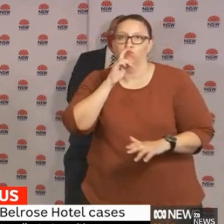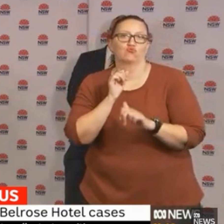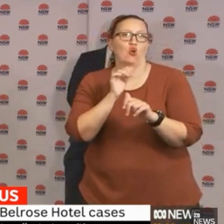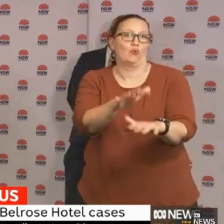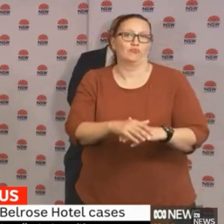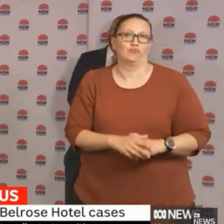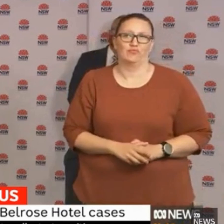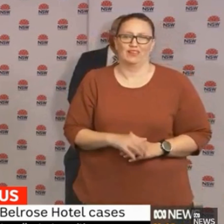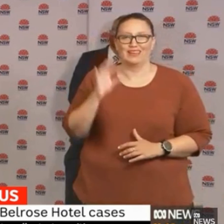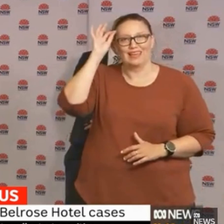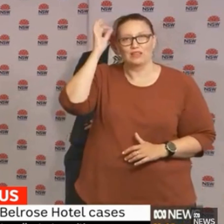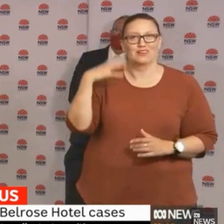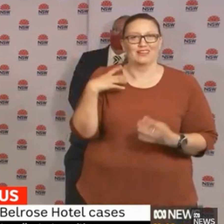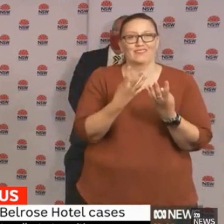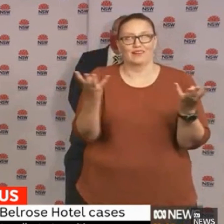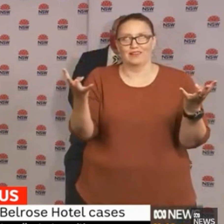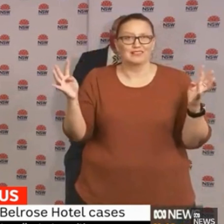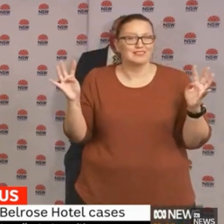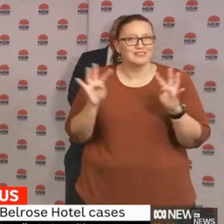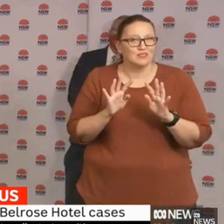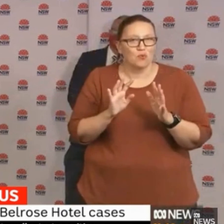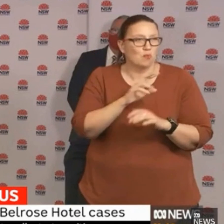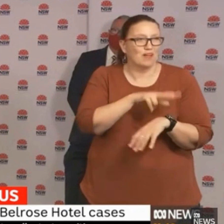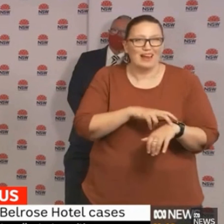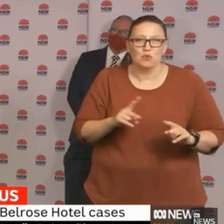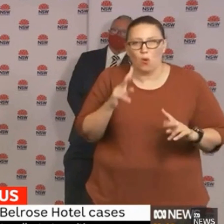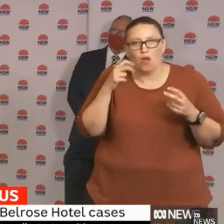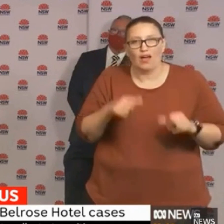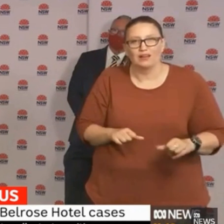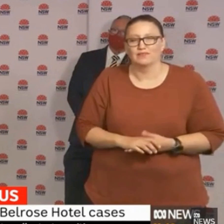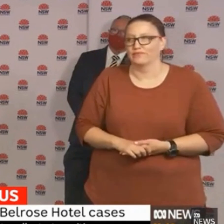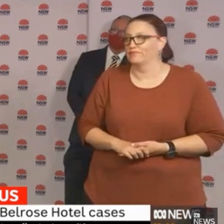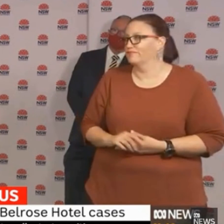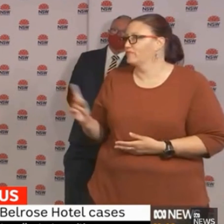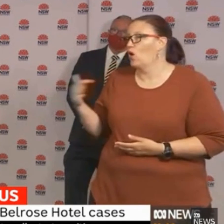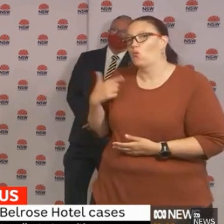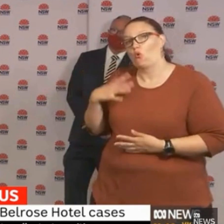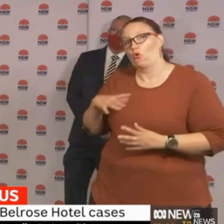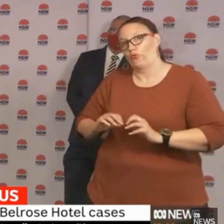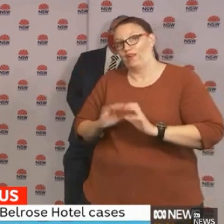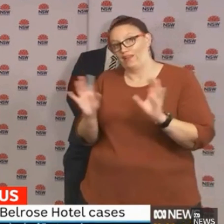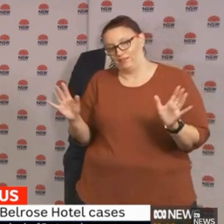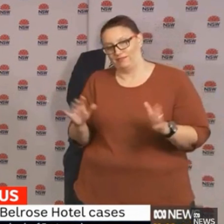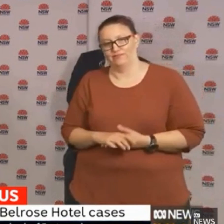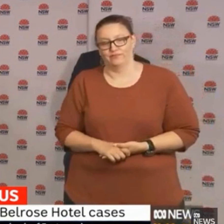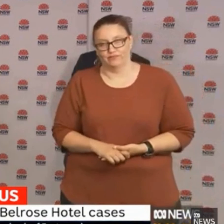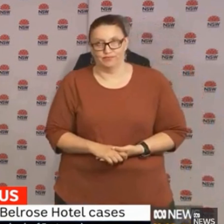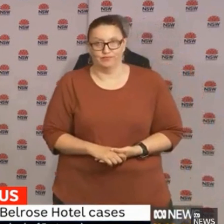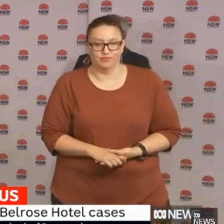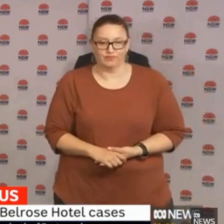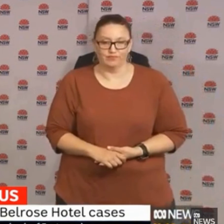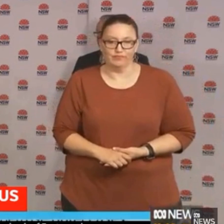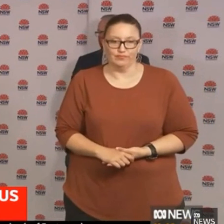Will councils have to fence them off? Well, police patrol? What will it look like? Can I be very clear? There will be obviously the